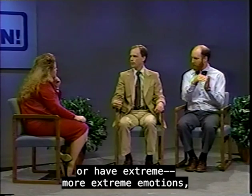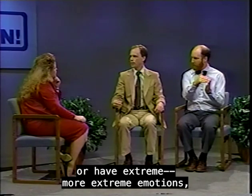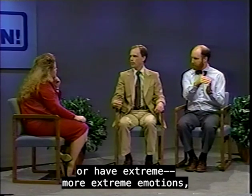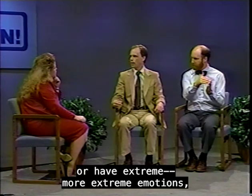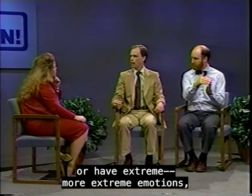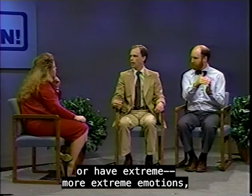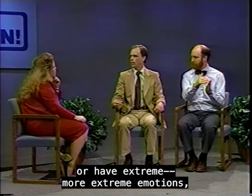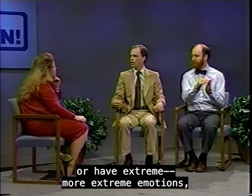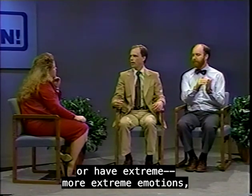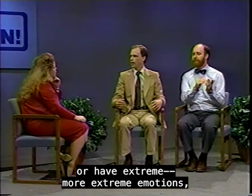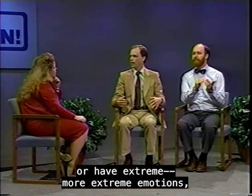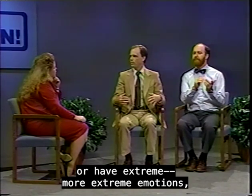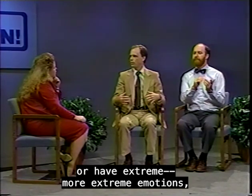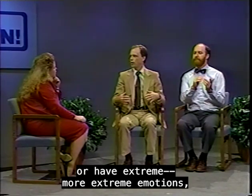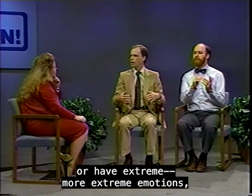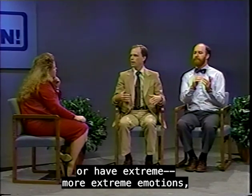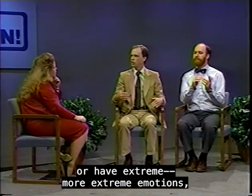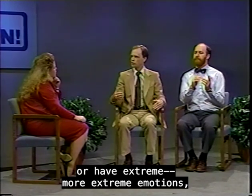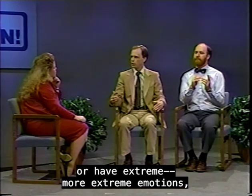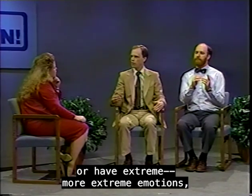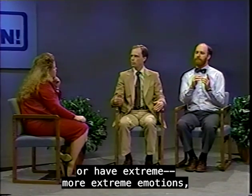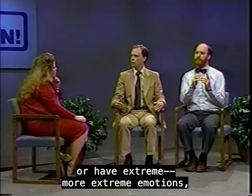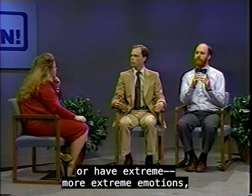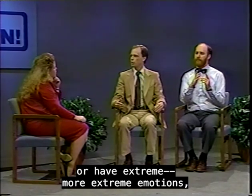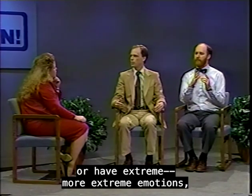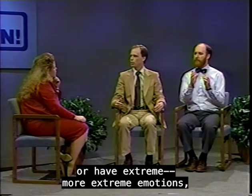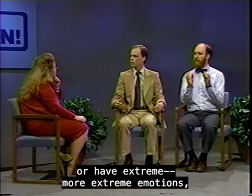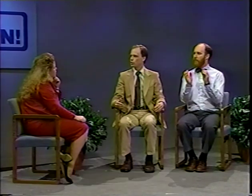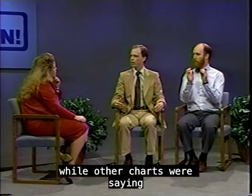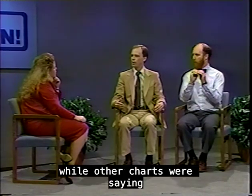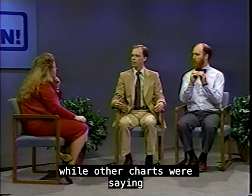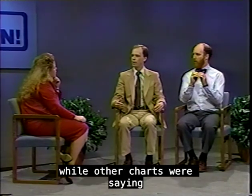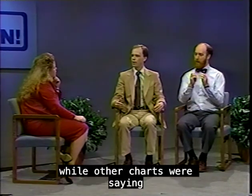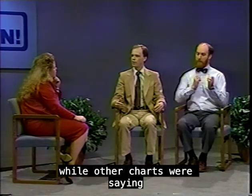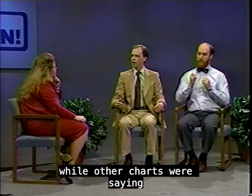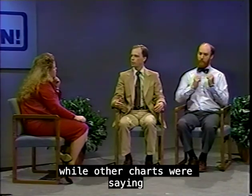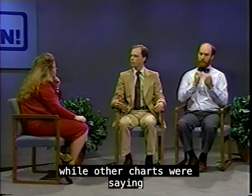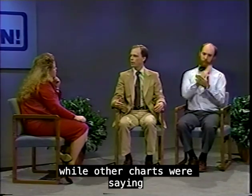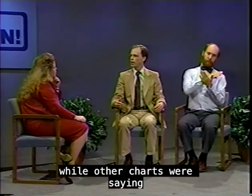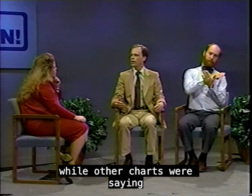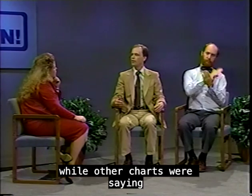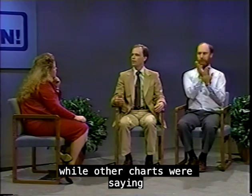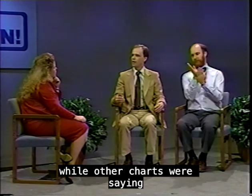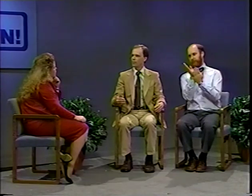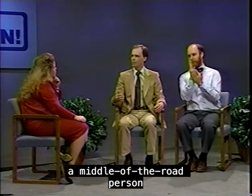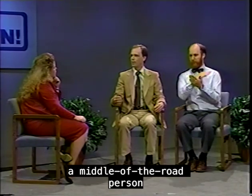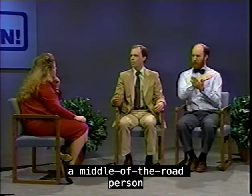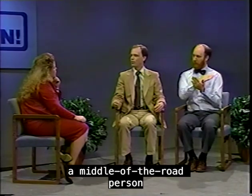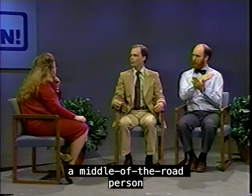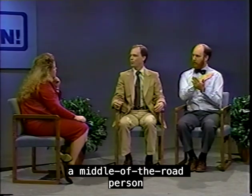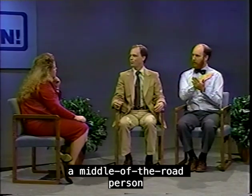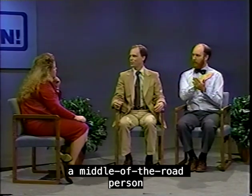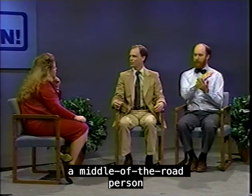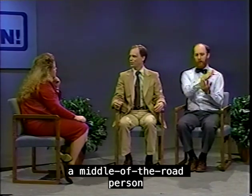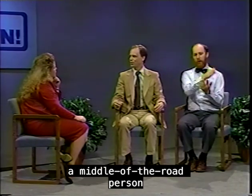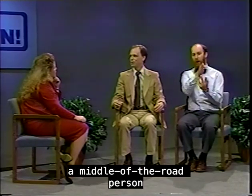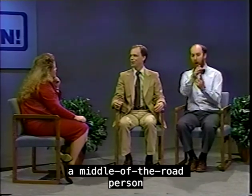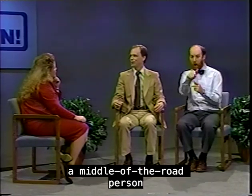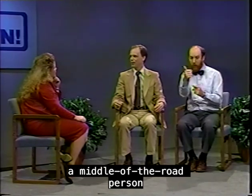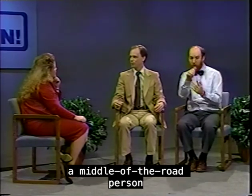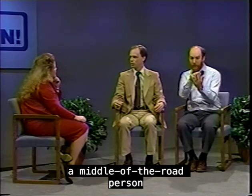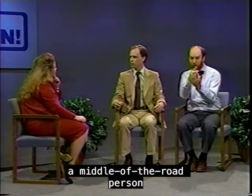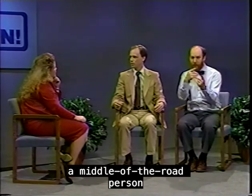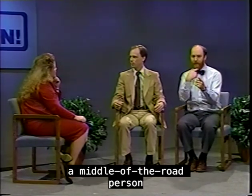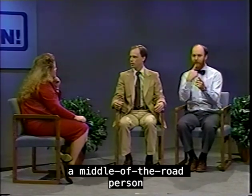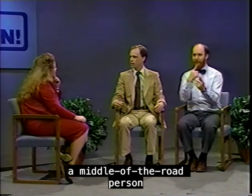or have more extreme emotions, while other charts were saying that they were a middle-of-the-road person and